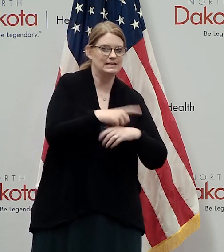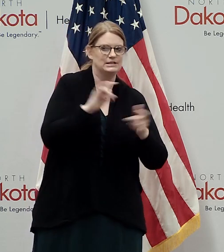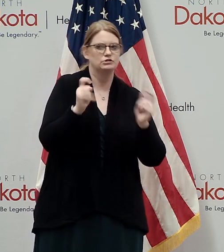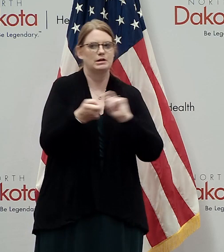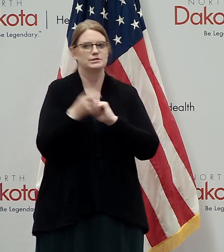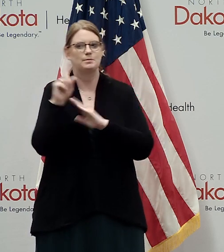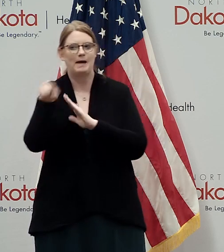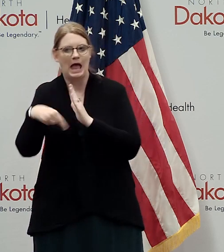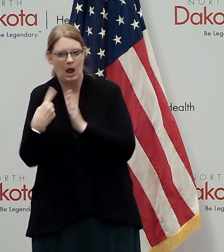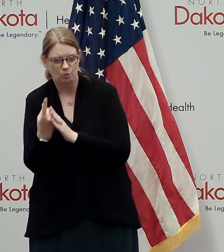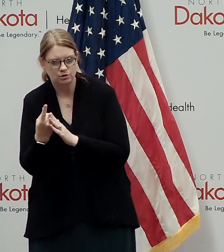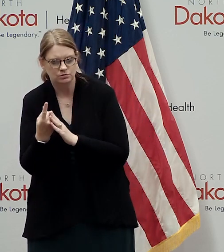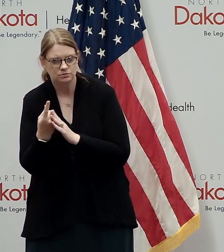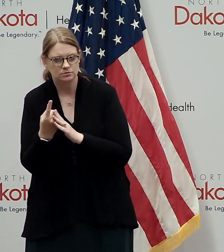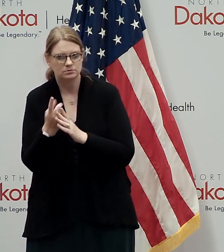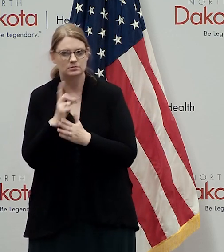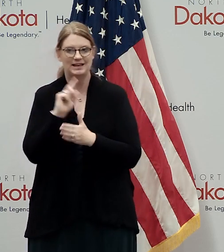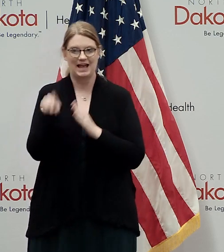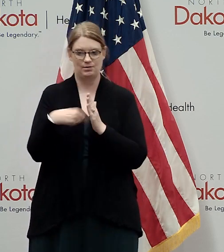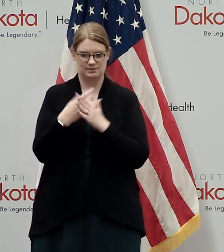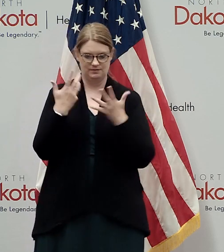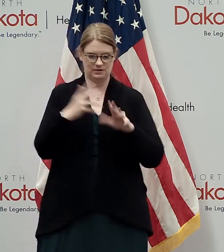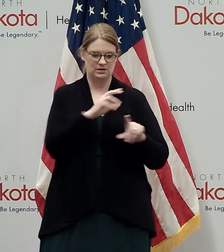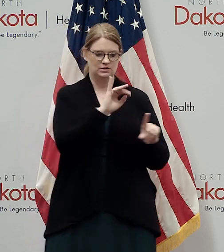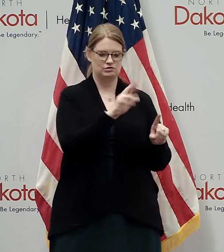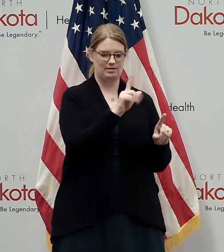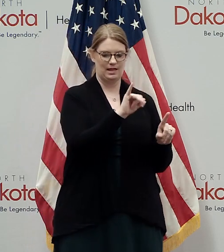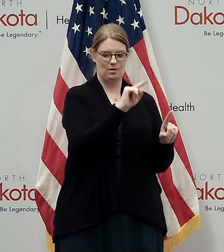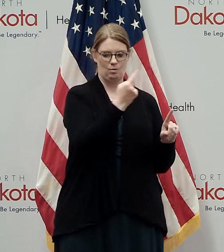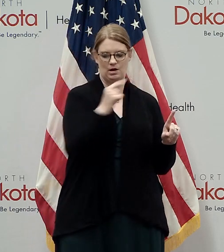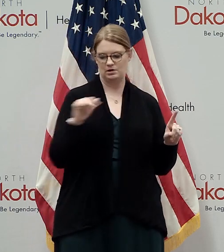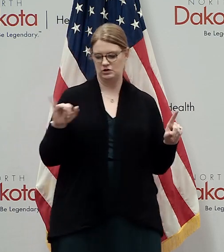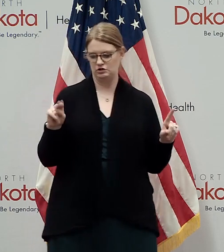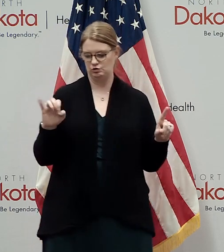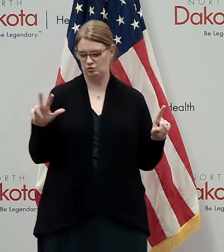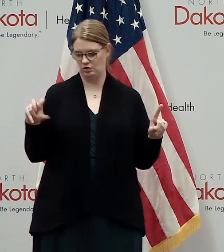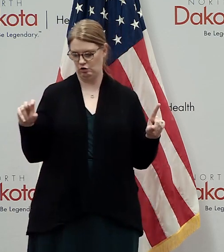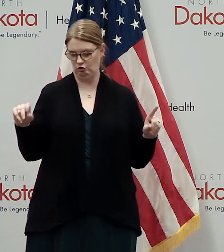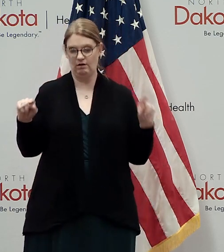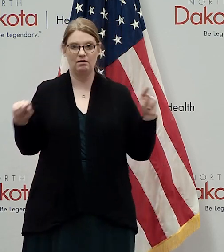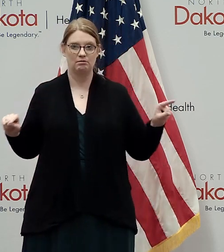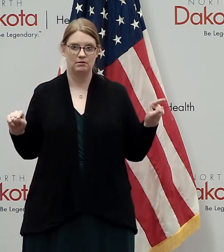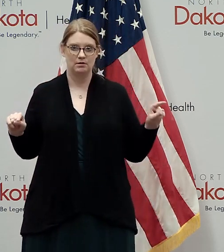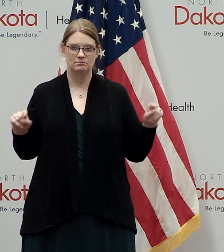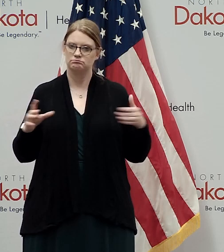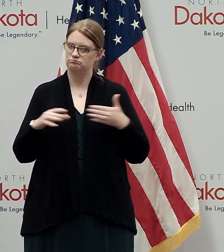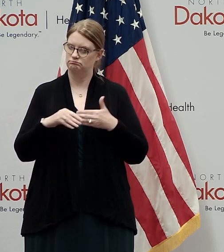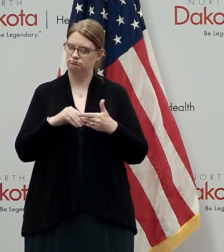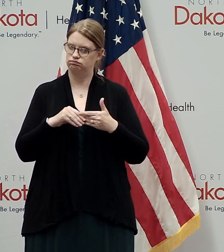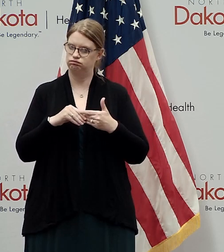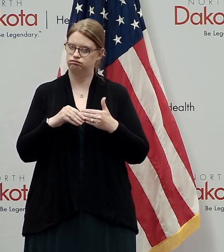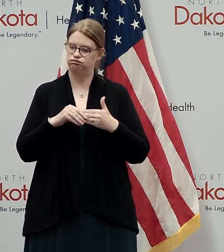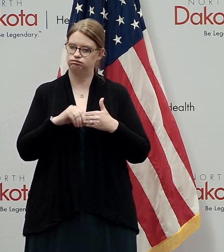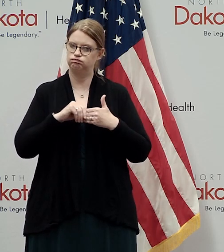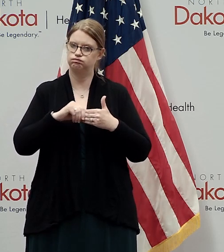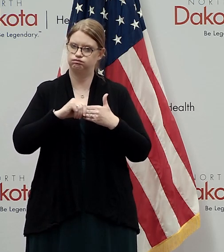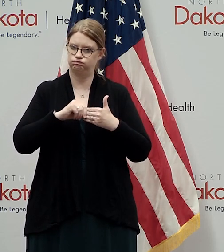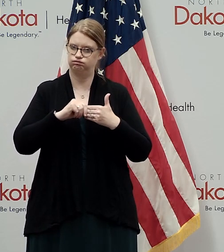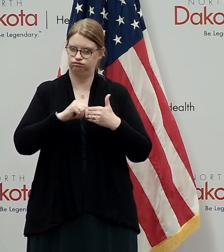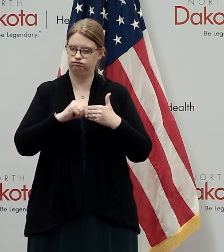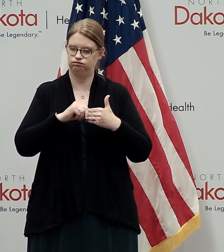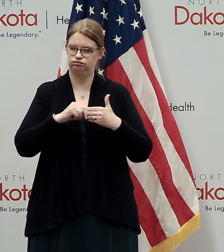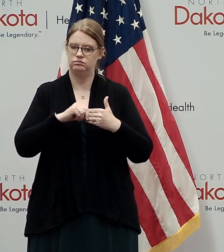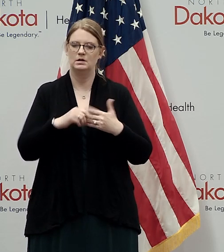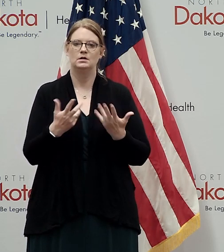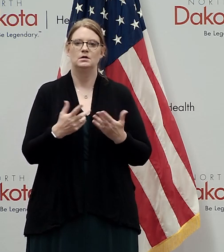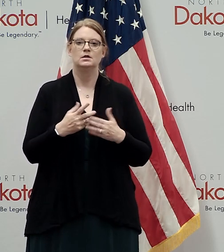talked about, those hours have to be completed between July 1 and June 30th with a lot of flexibility to local school districts. And those hours